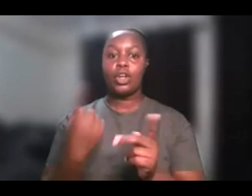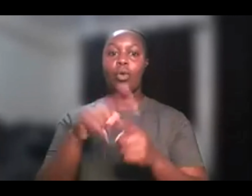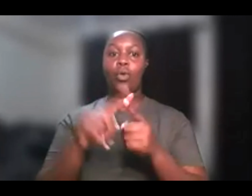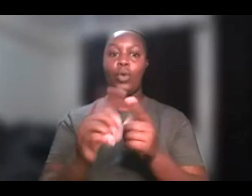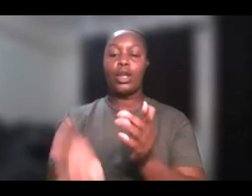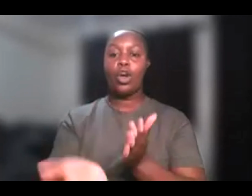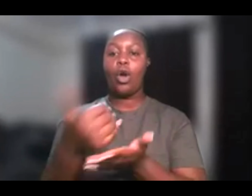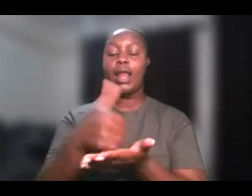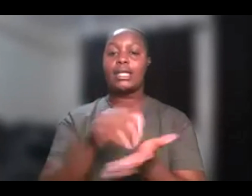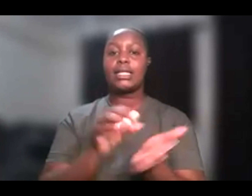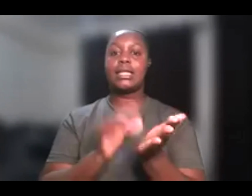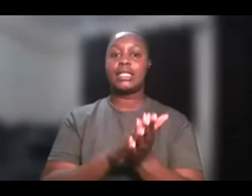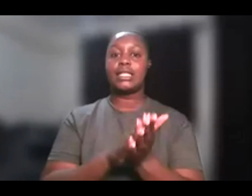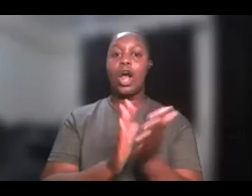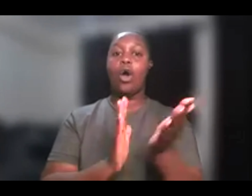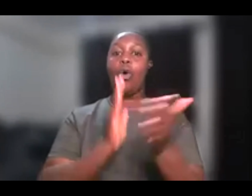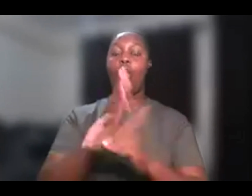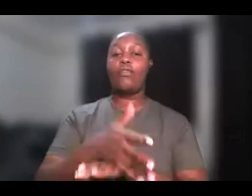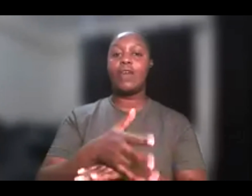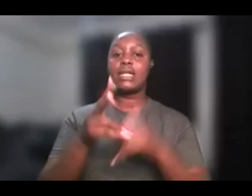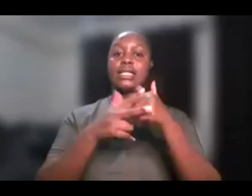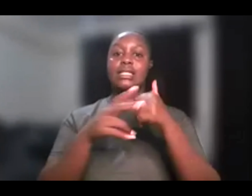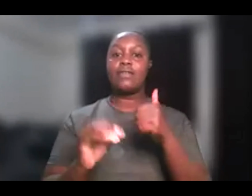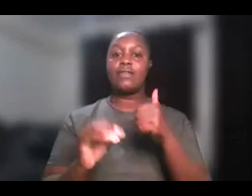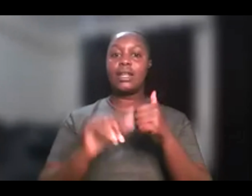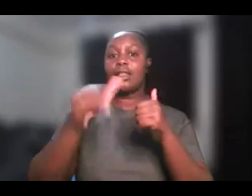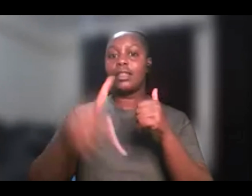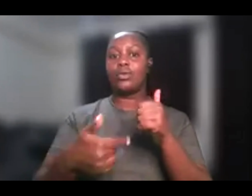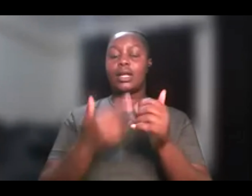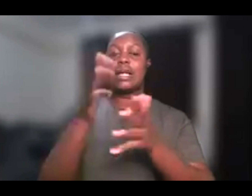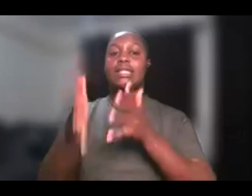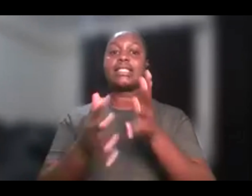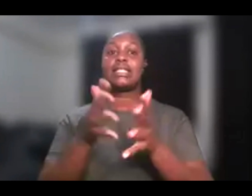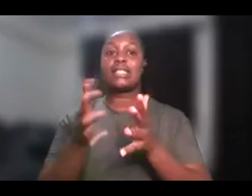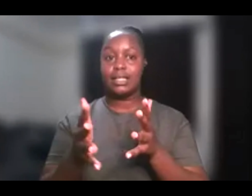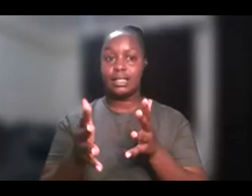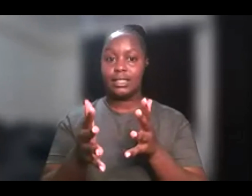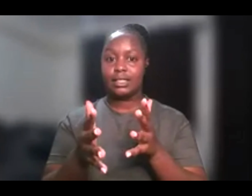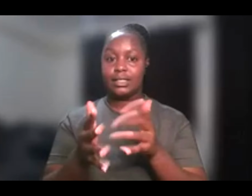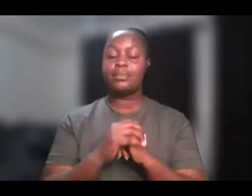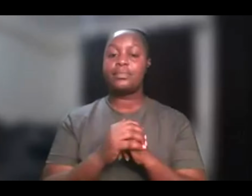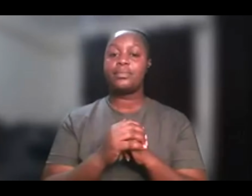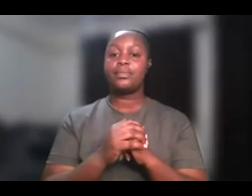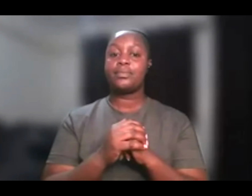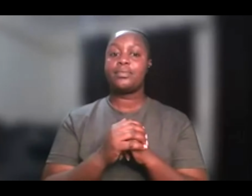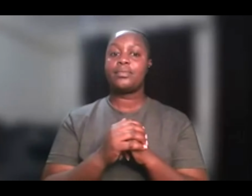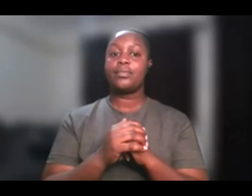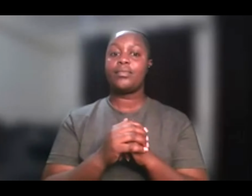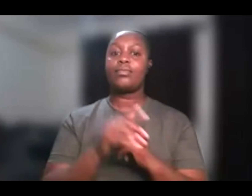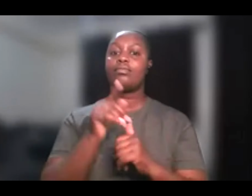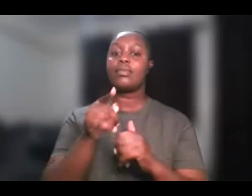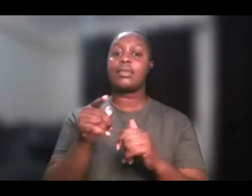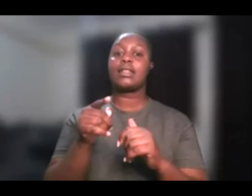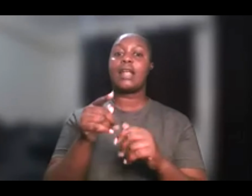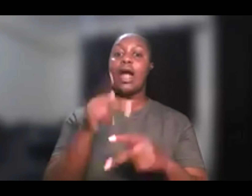over 70,000 signs as of today. They are pre-processed and ready for use.